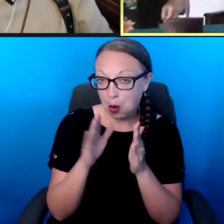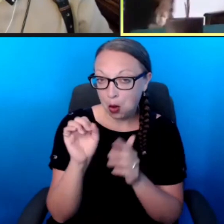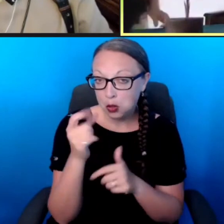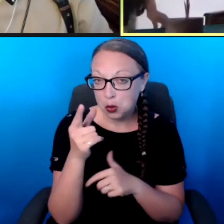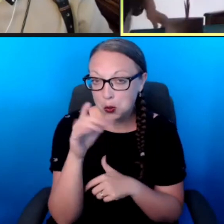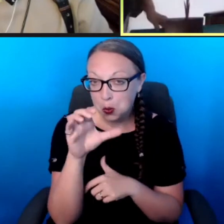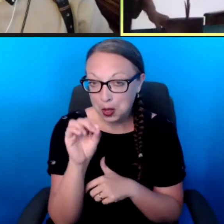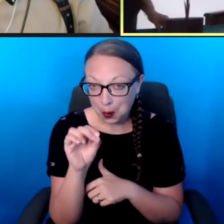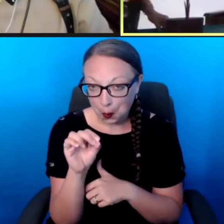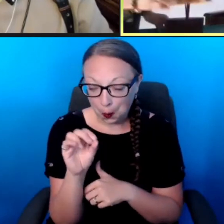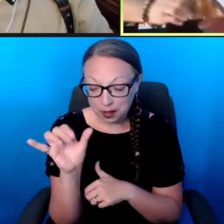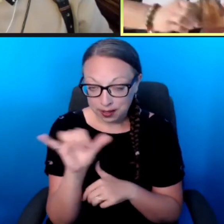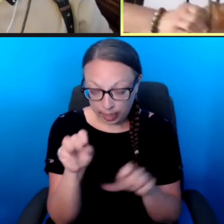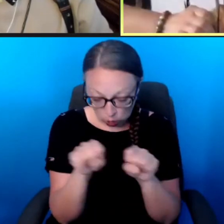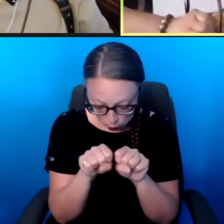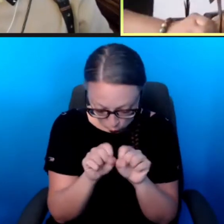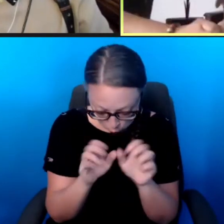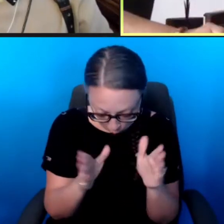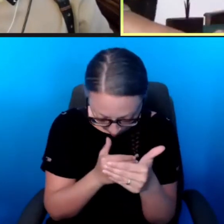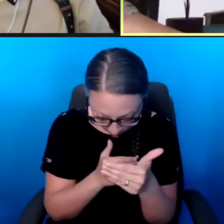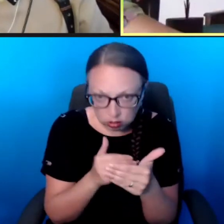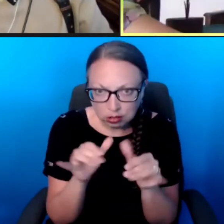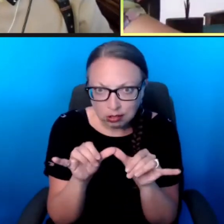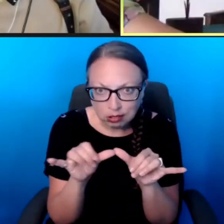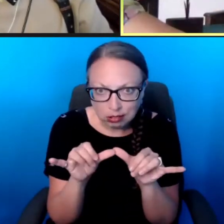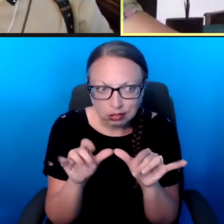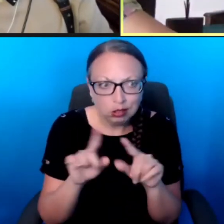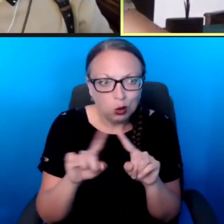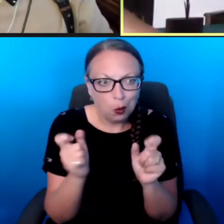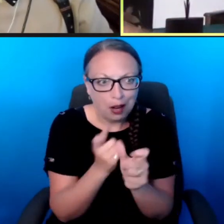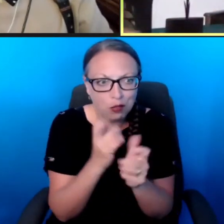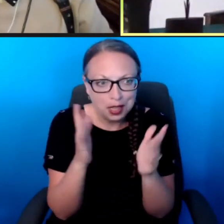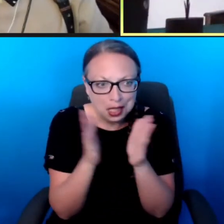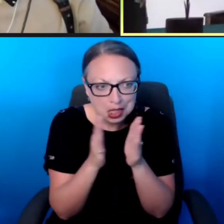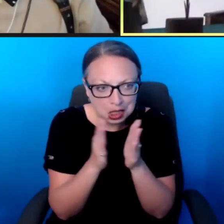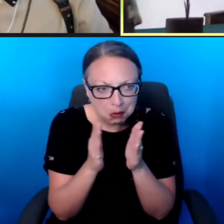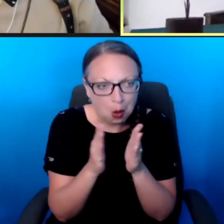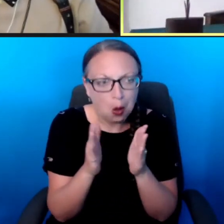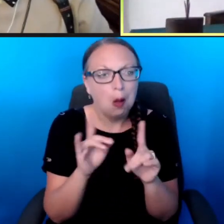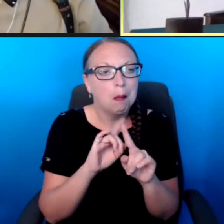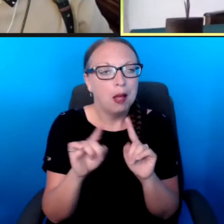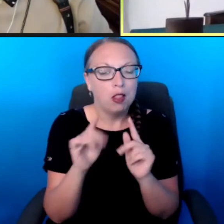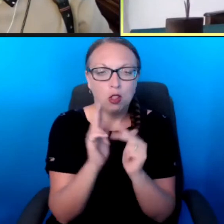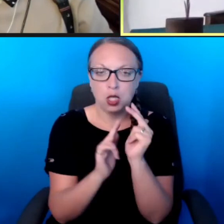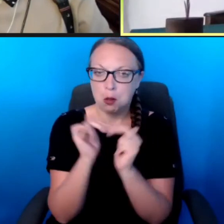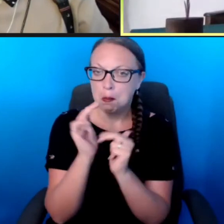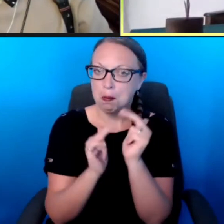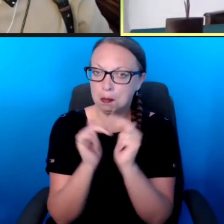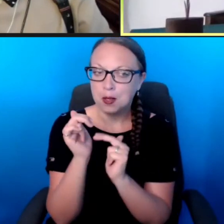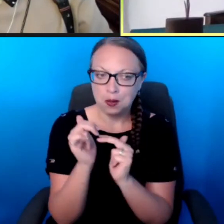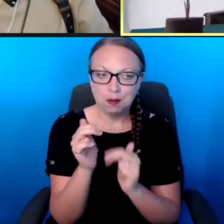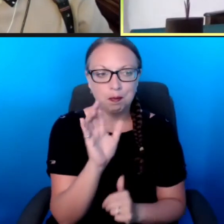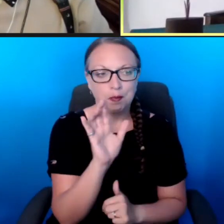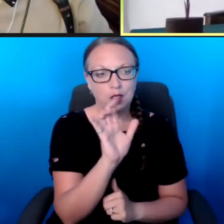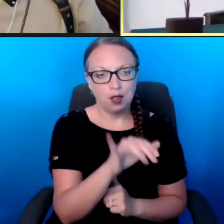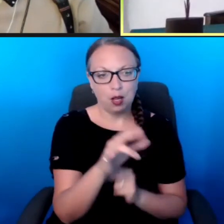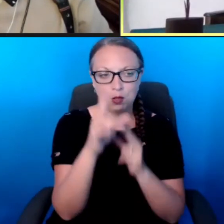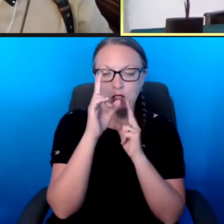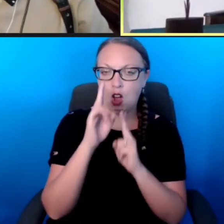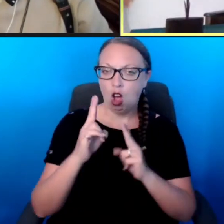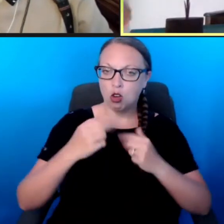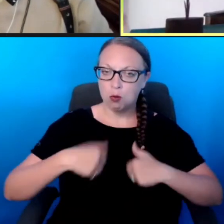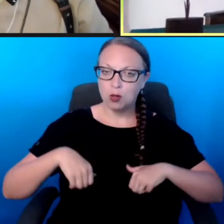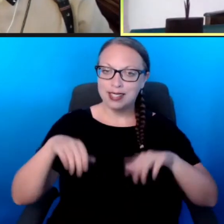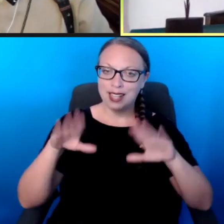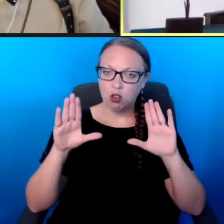as my shoebox, and so the pieces are small, but they are assemblage pieces. This was called Honorable